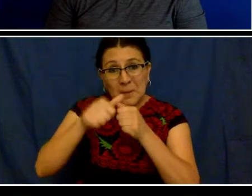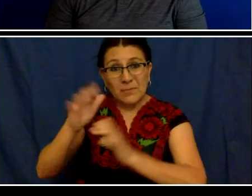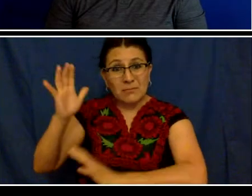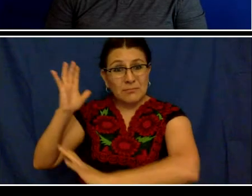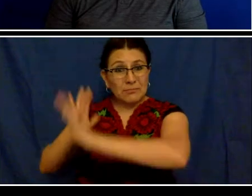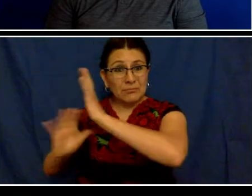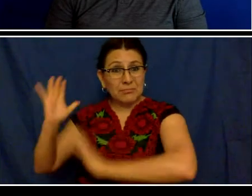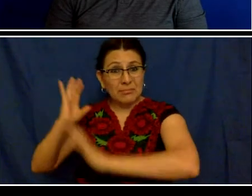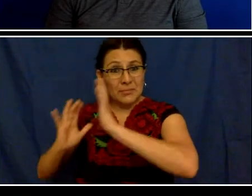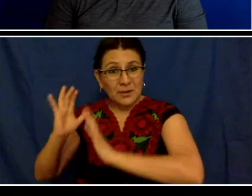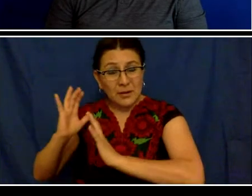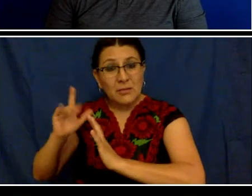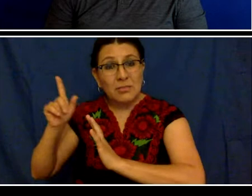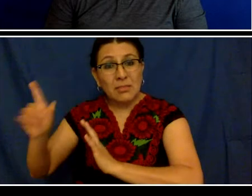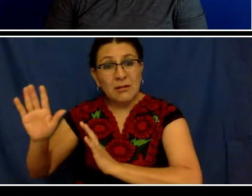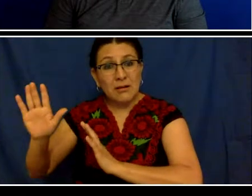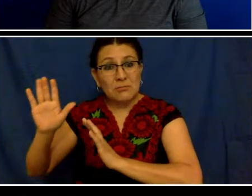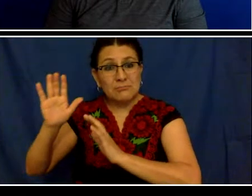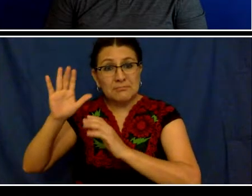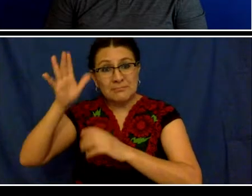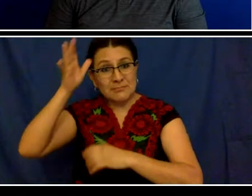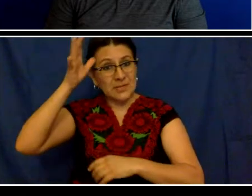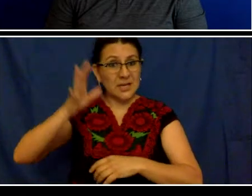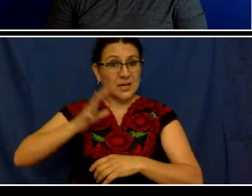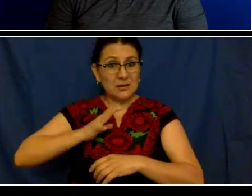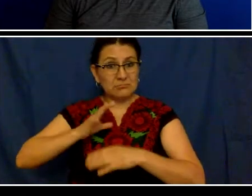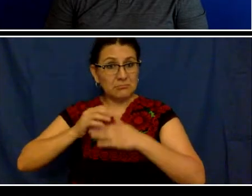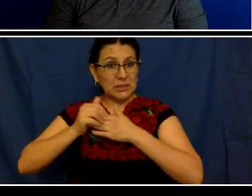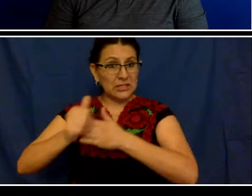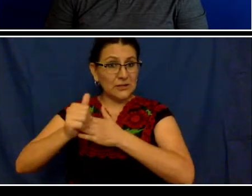other responsibilities as well. So now remember,